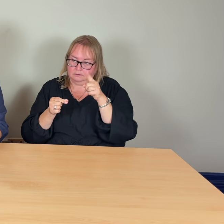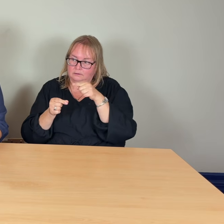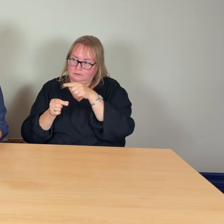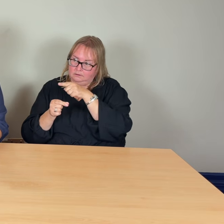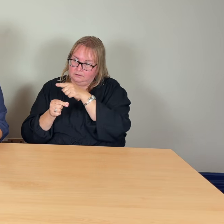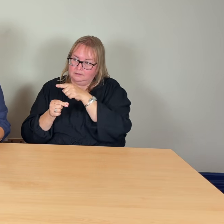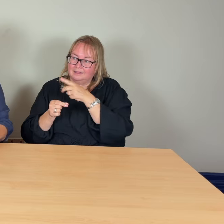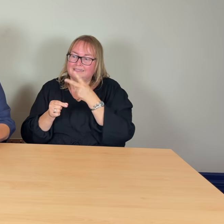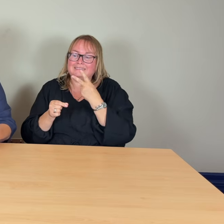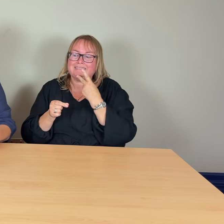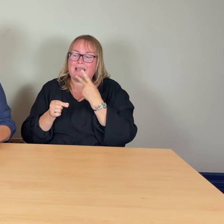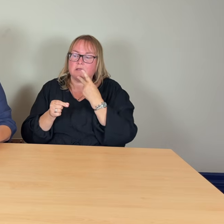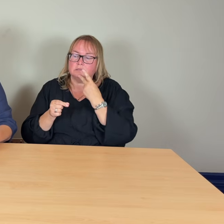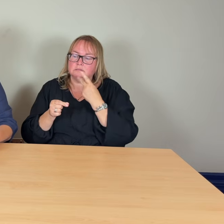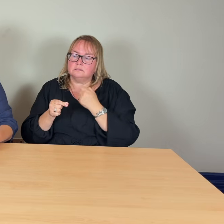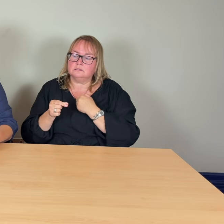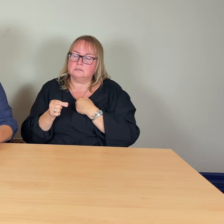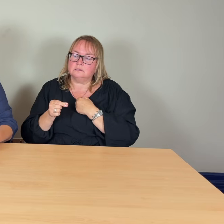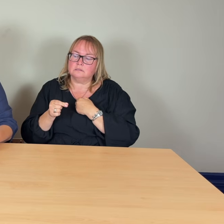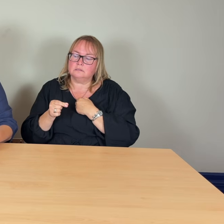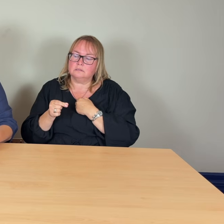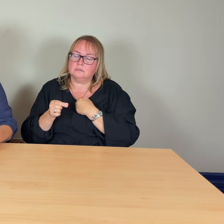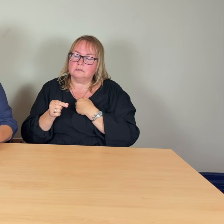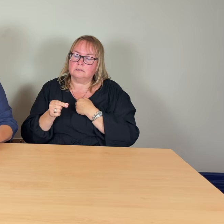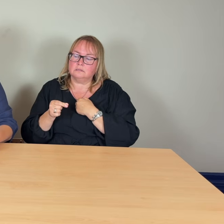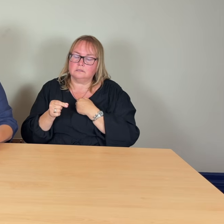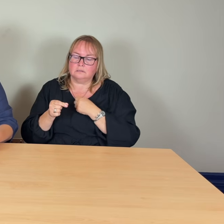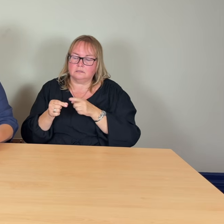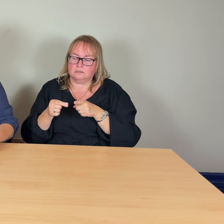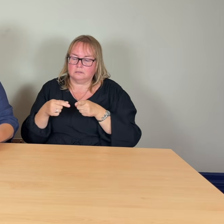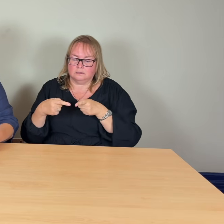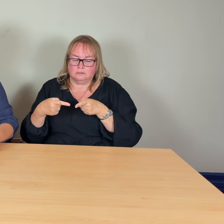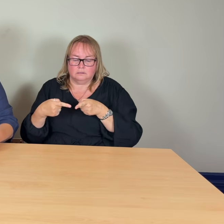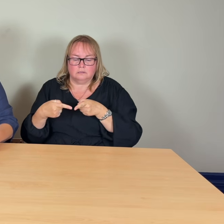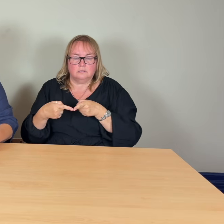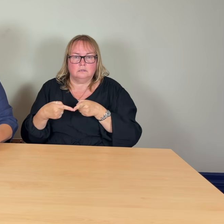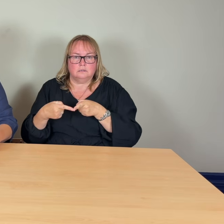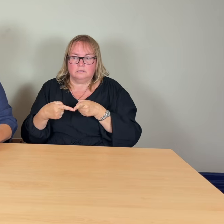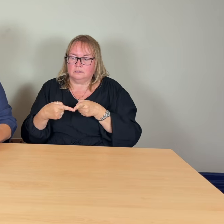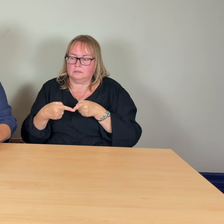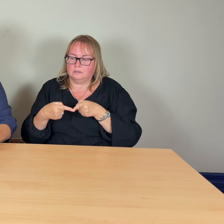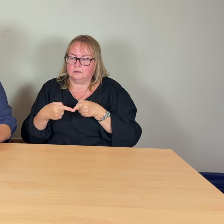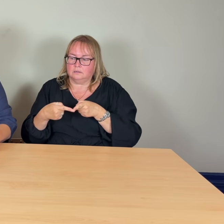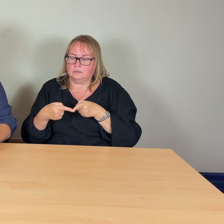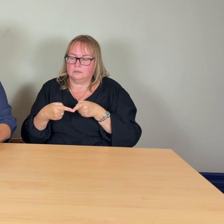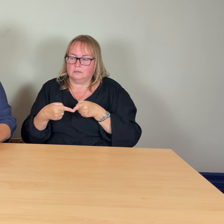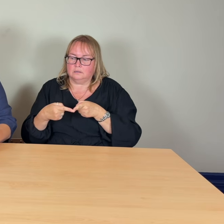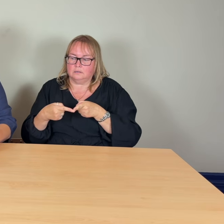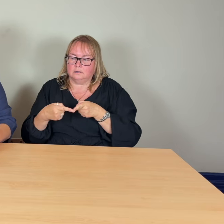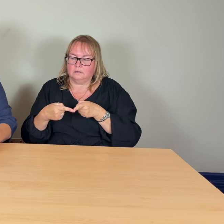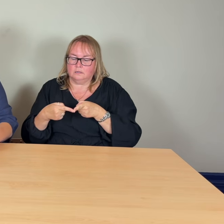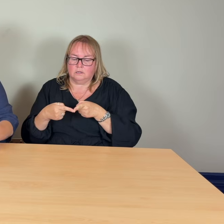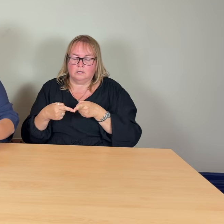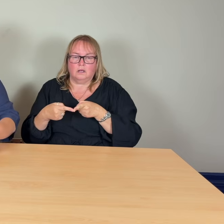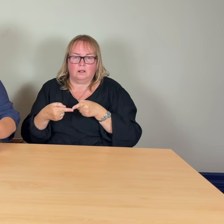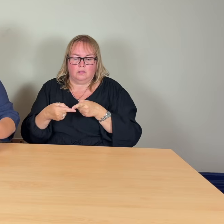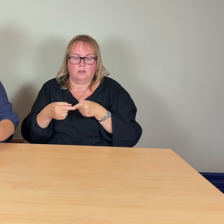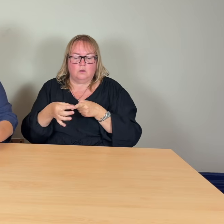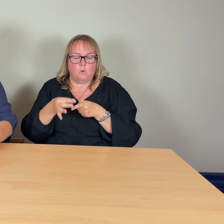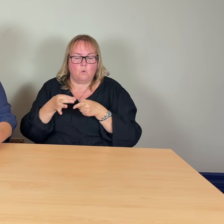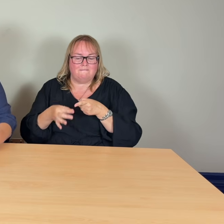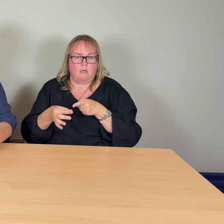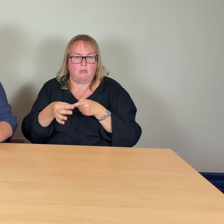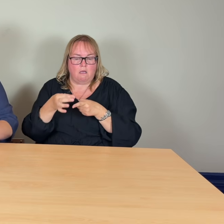stick and you place it on the end and then squeeze it together and wrap